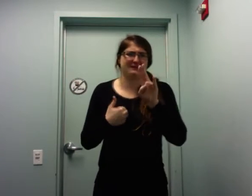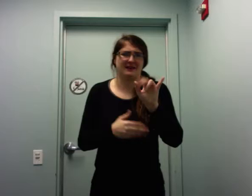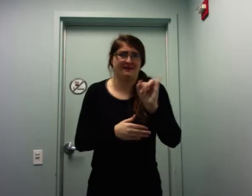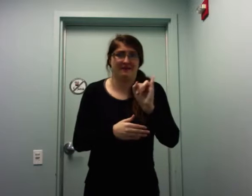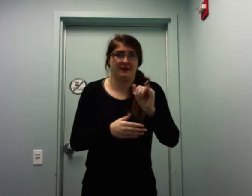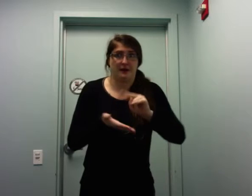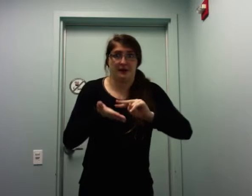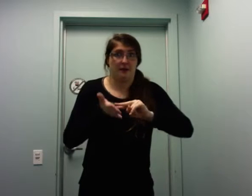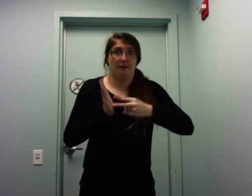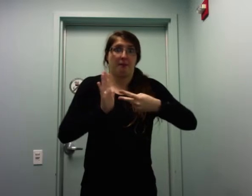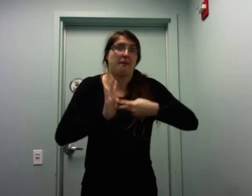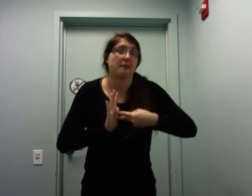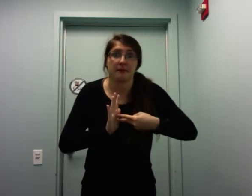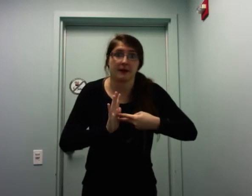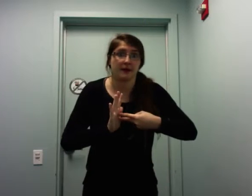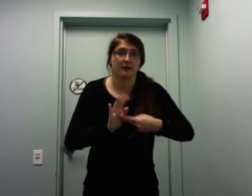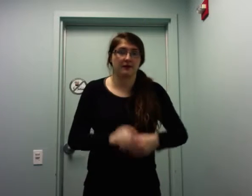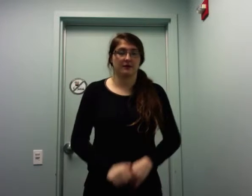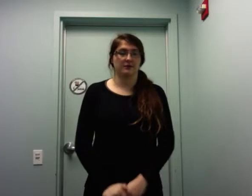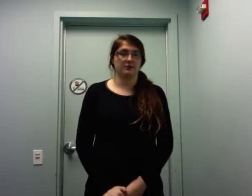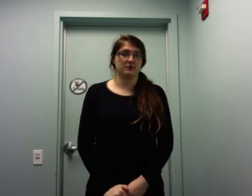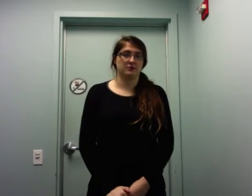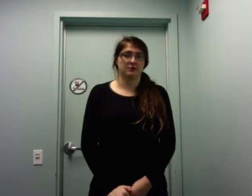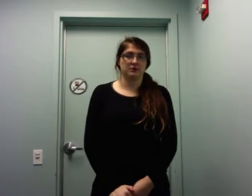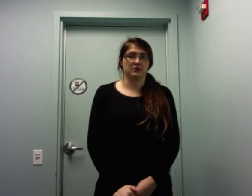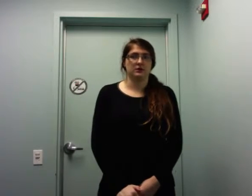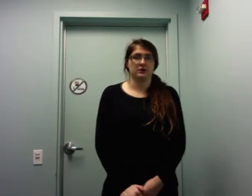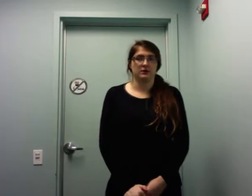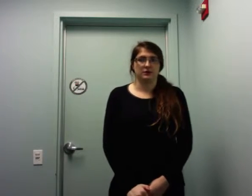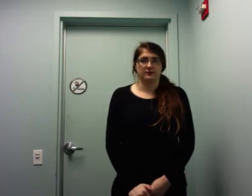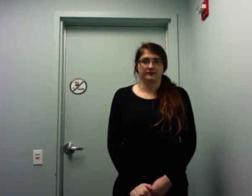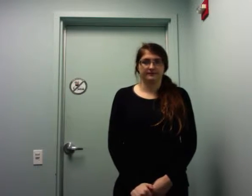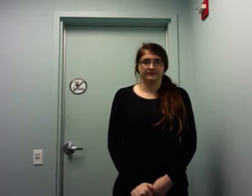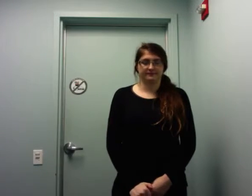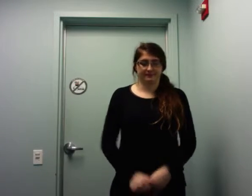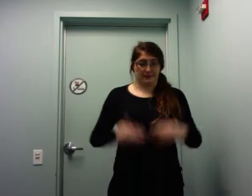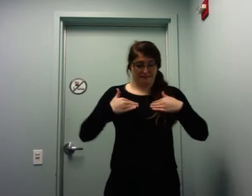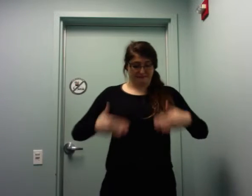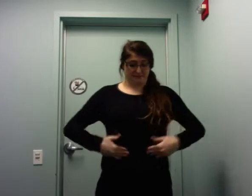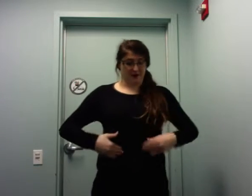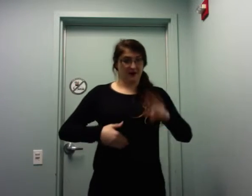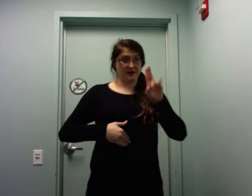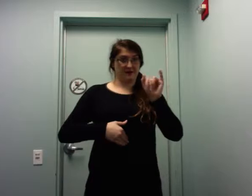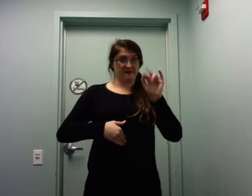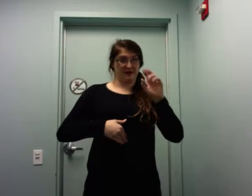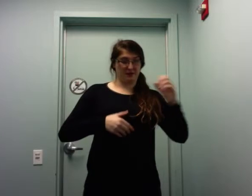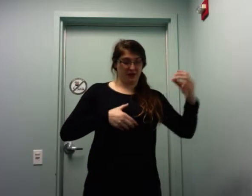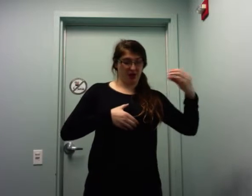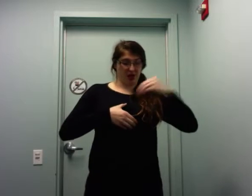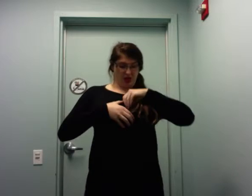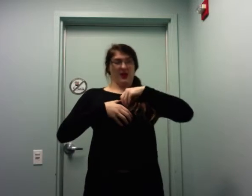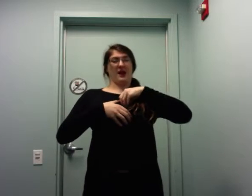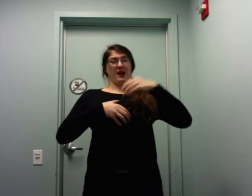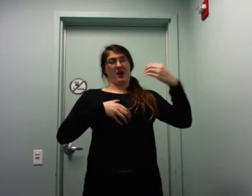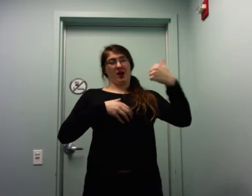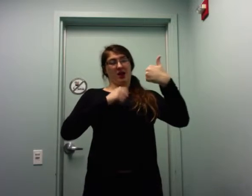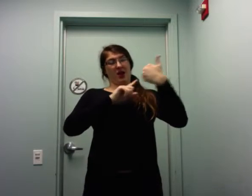Whenever the human body is invaded by a virus, at some point the body will start to develop antibodies to that